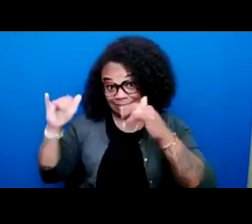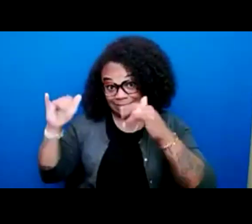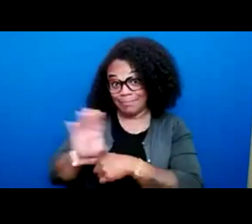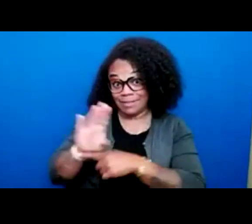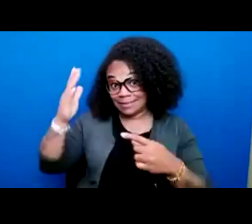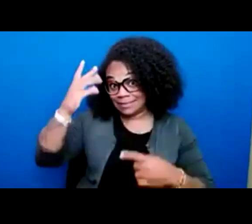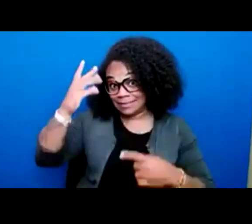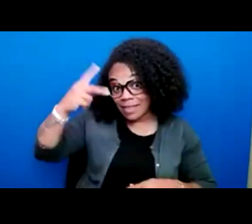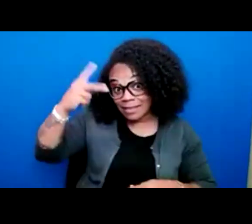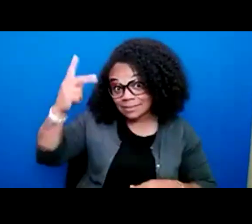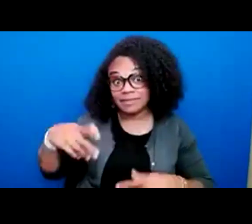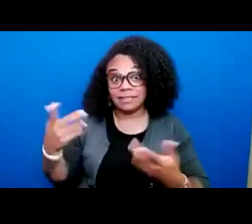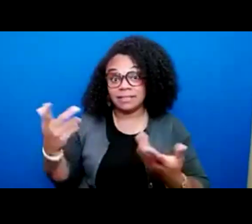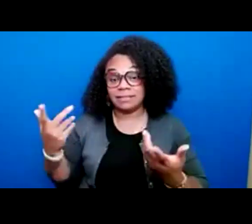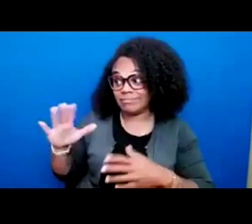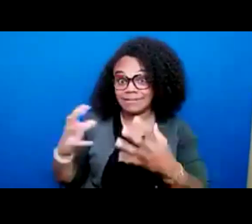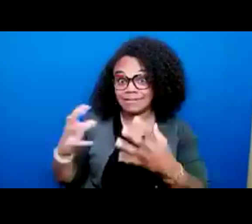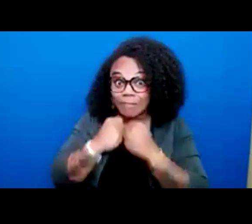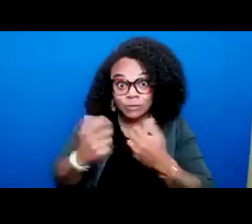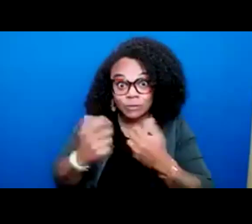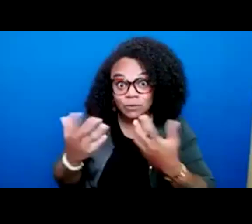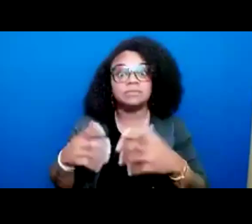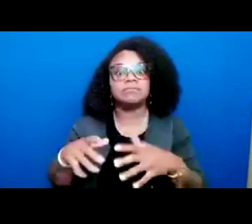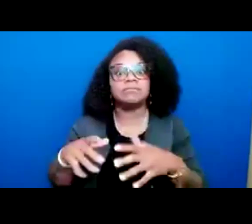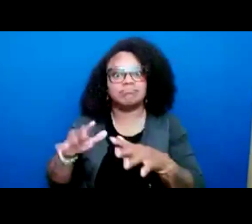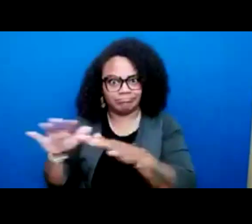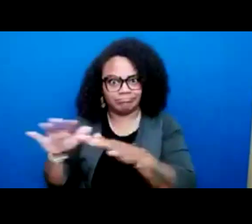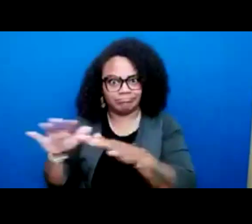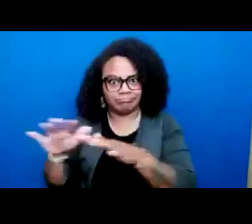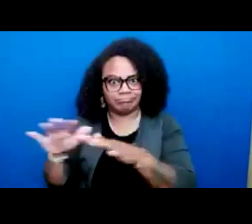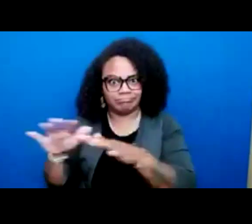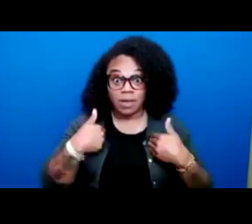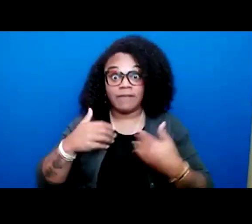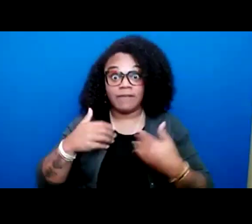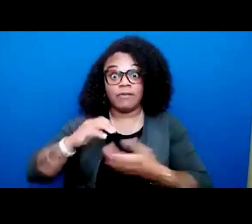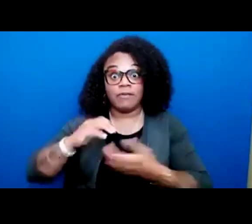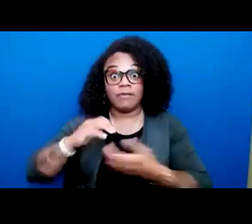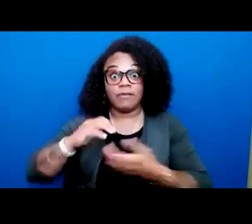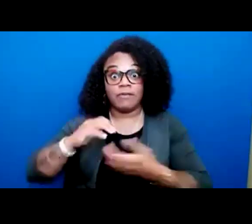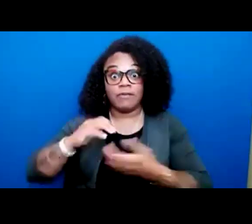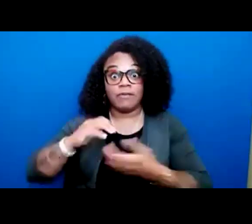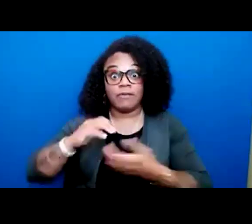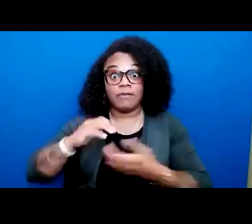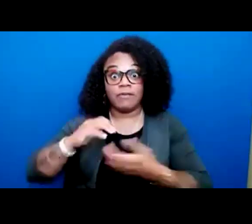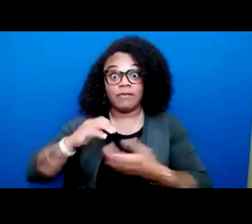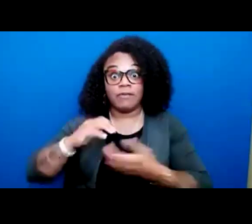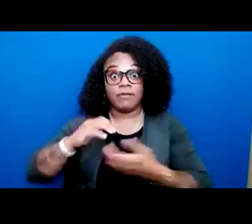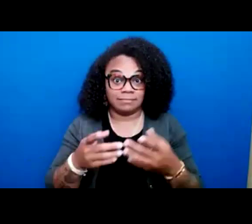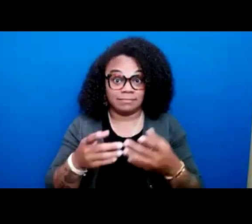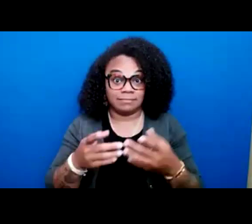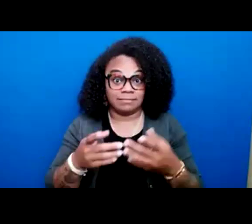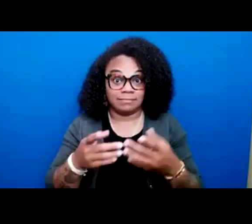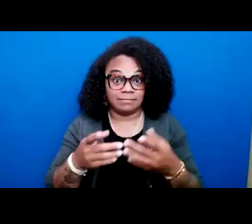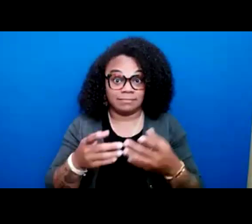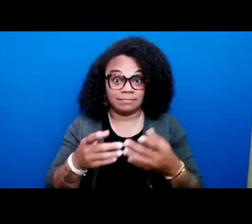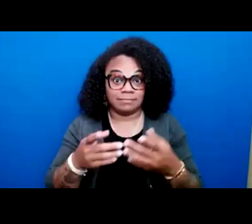partnership with someone, and I'm talking in the general sense of a partnership, it's like a marriage. There's a lot of time